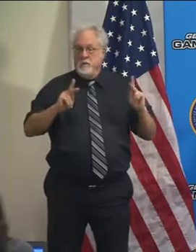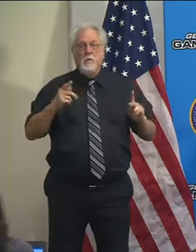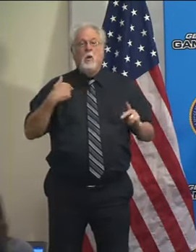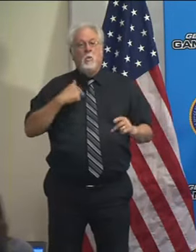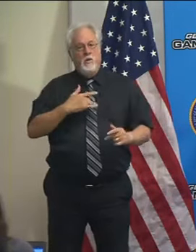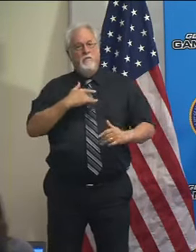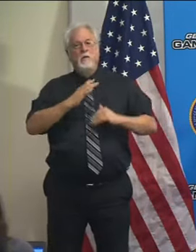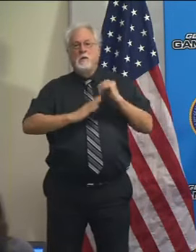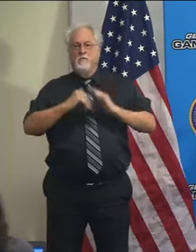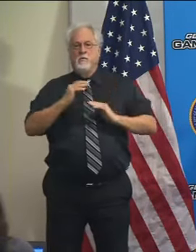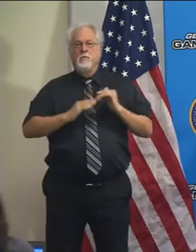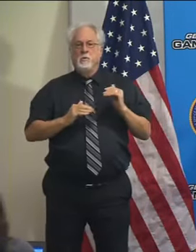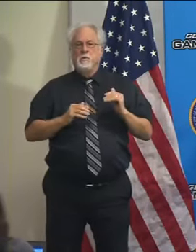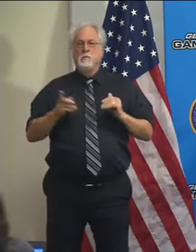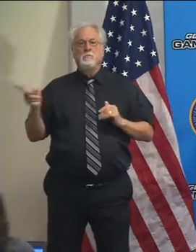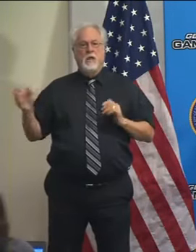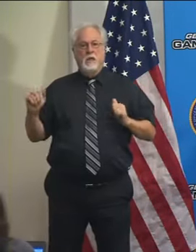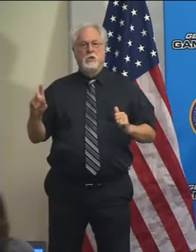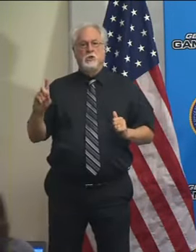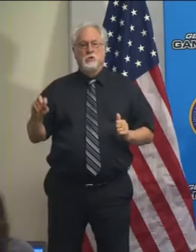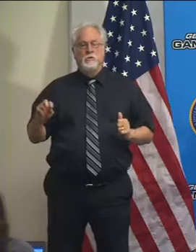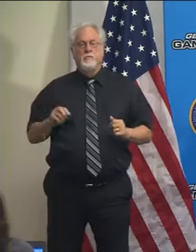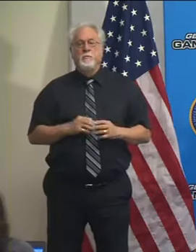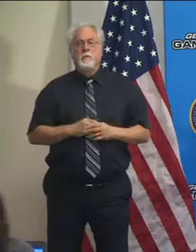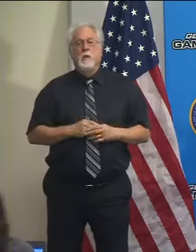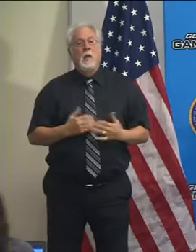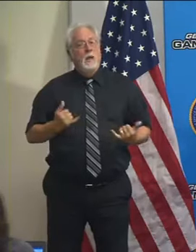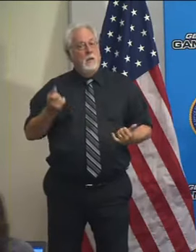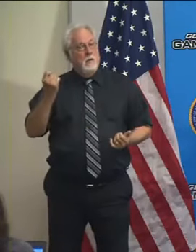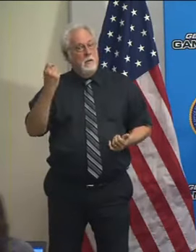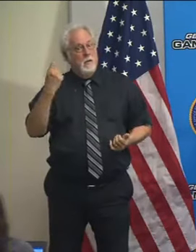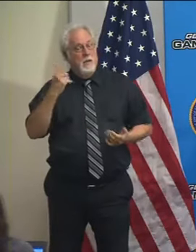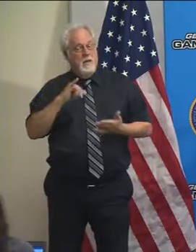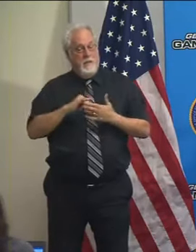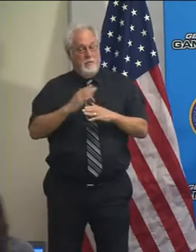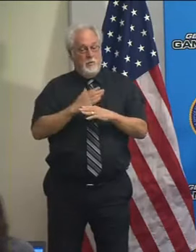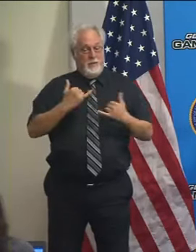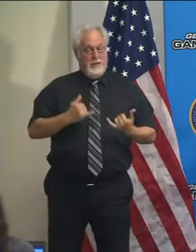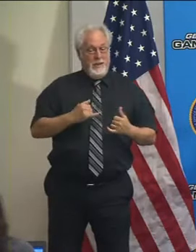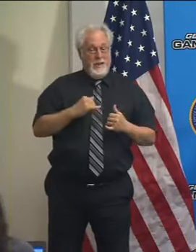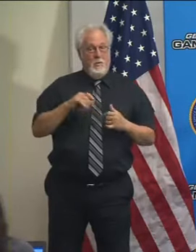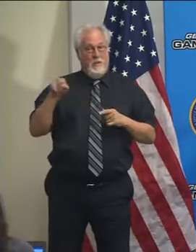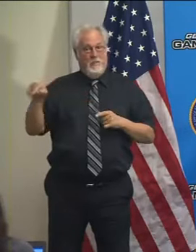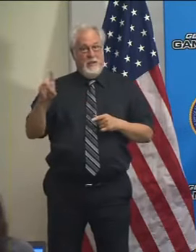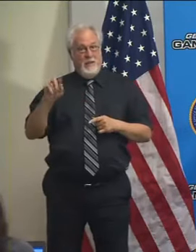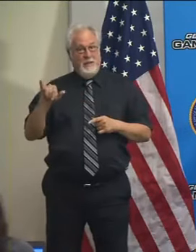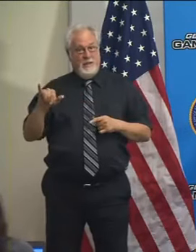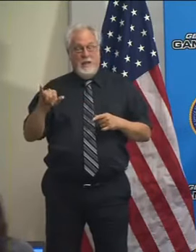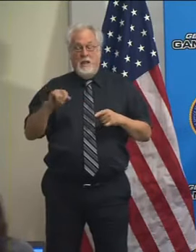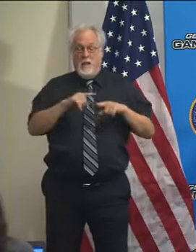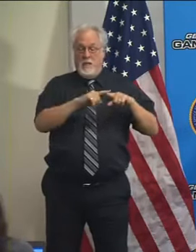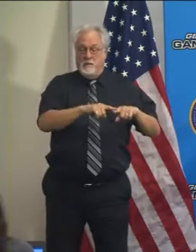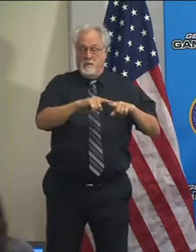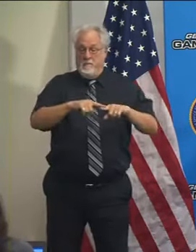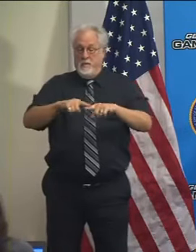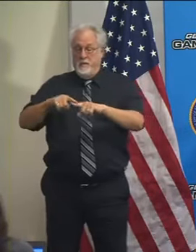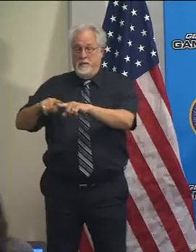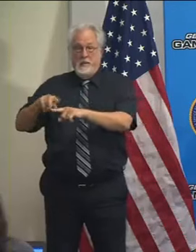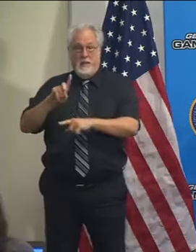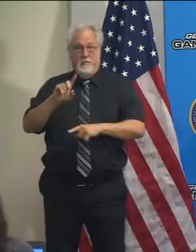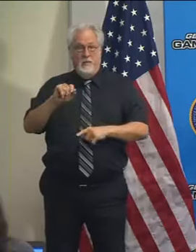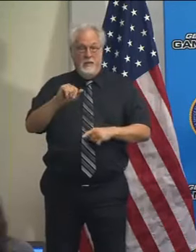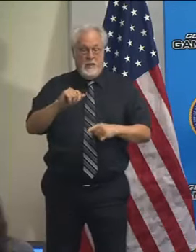felt comfortable that they could do that. Now, understand that between now and then, depending on what happens with